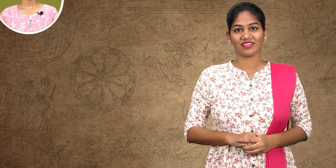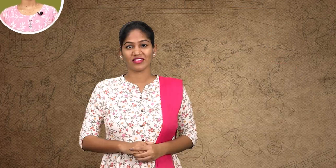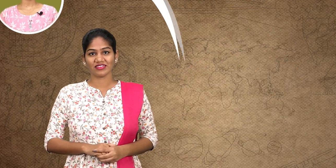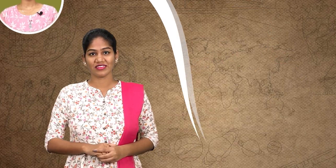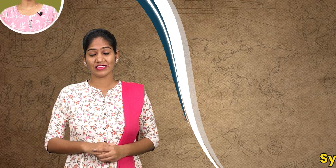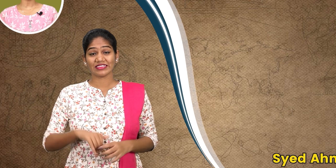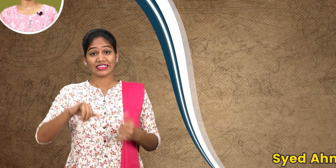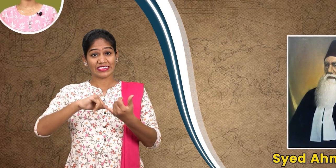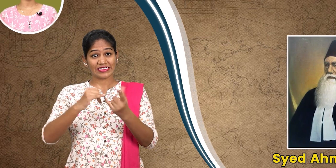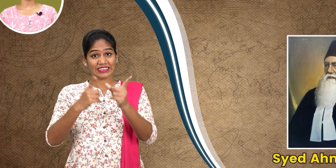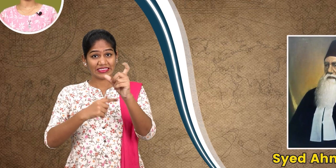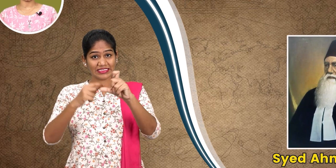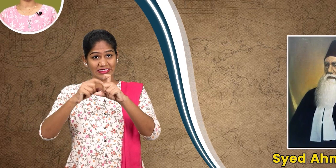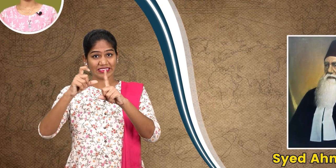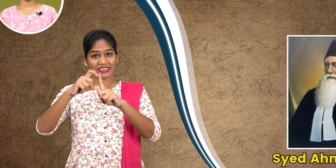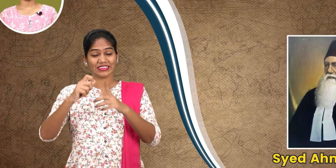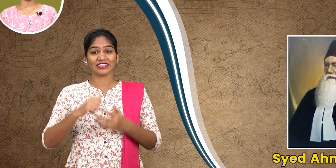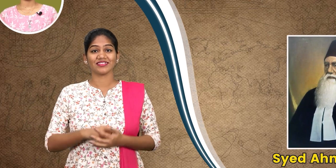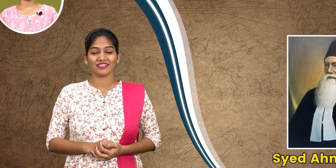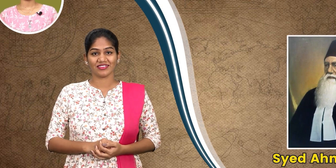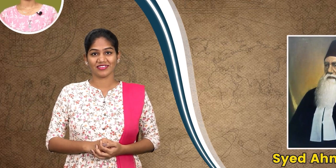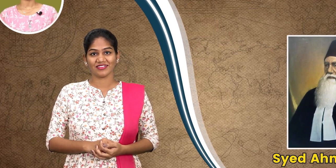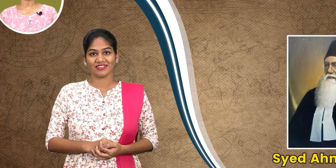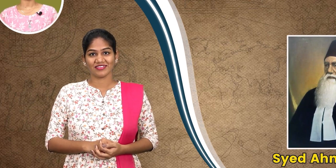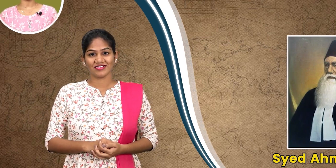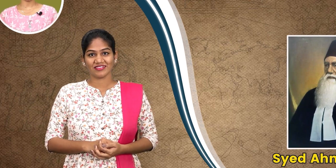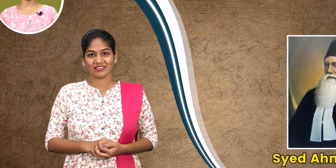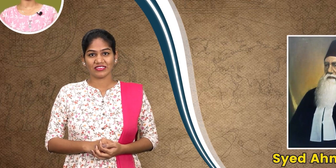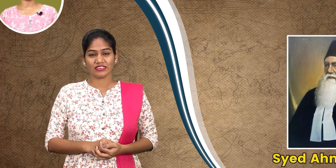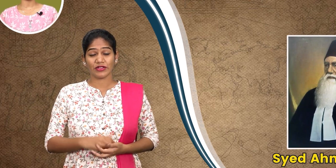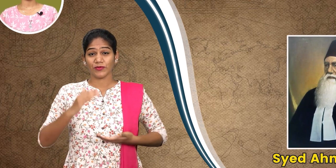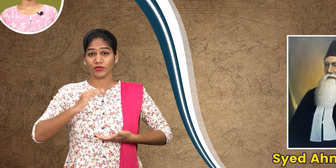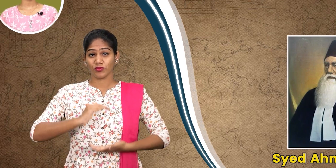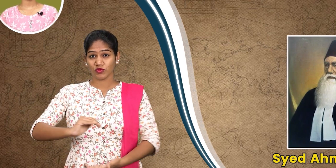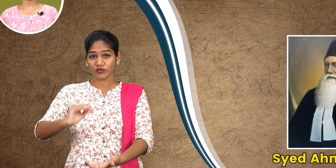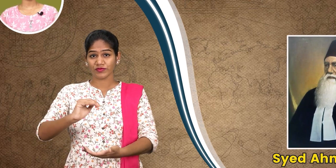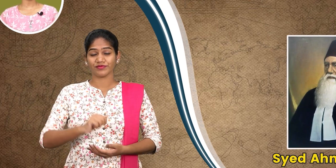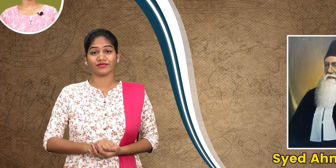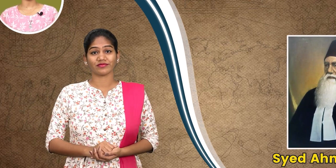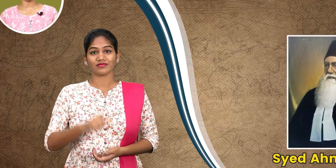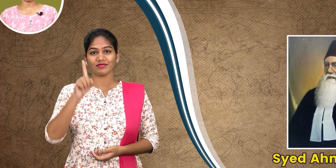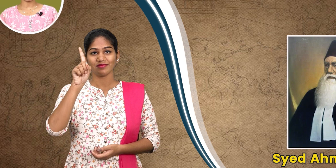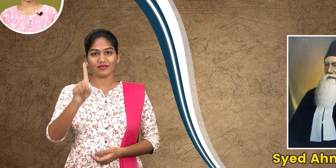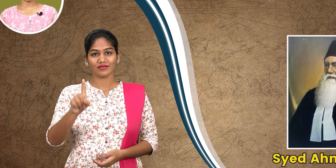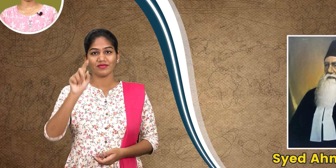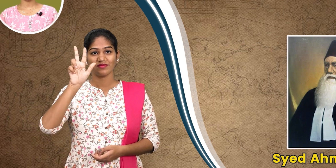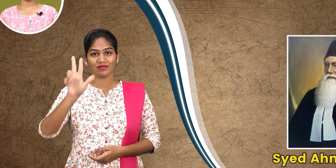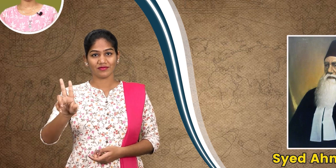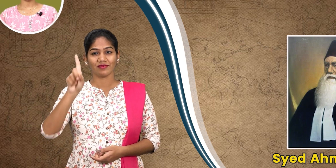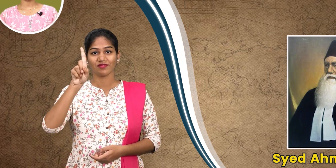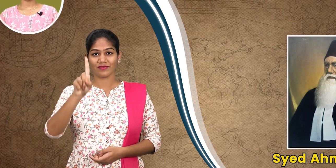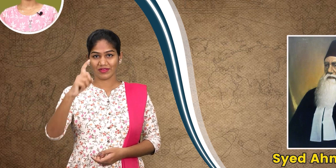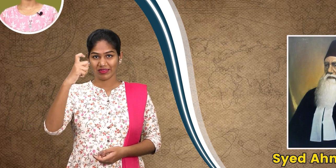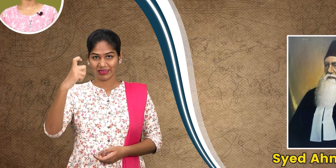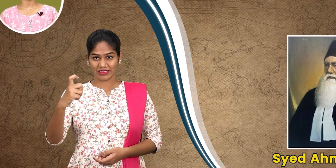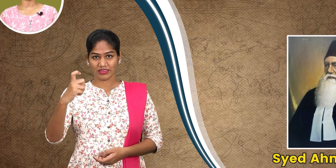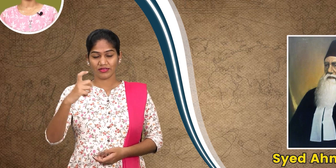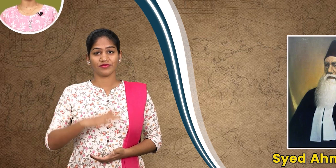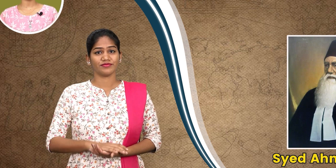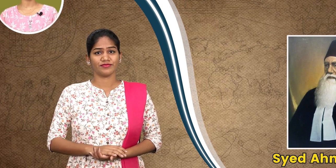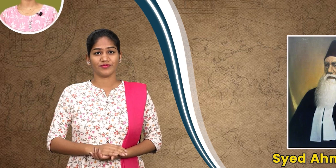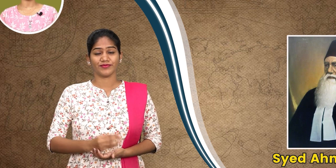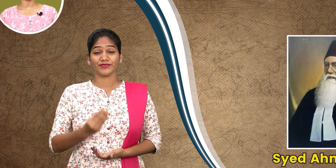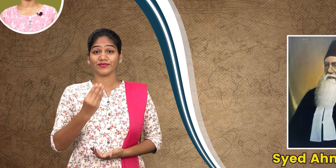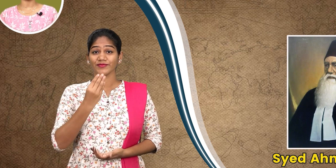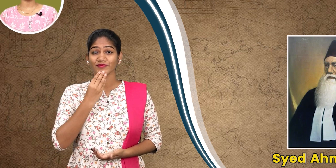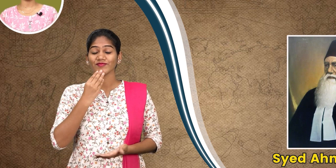Syed Ahmed Khan was born in 1817 into a